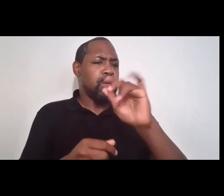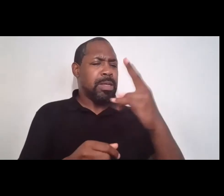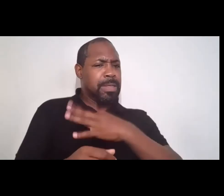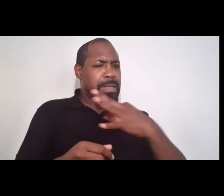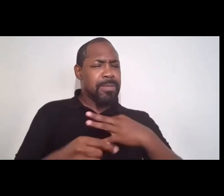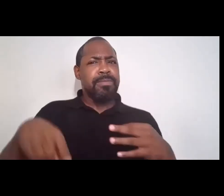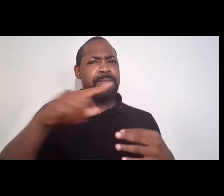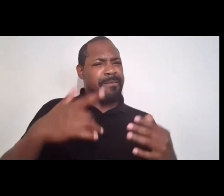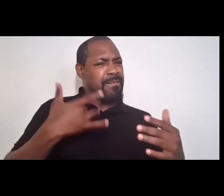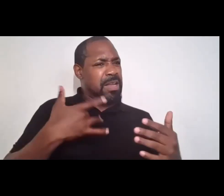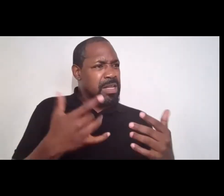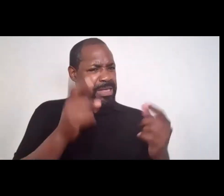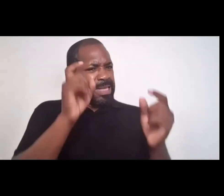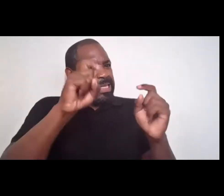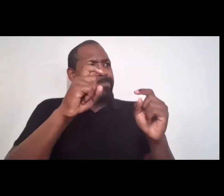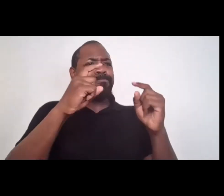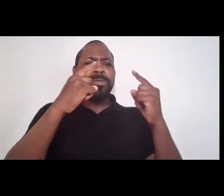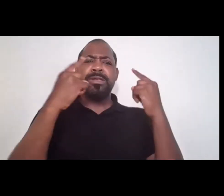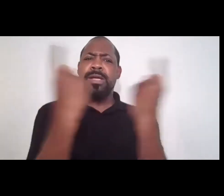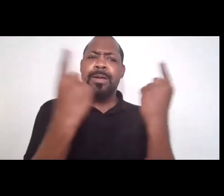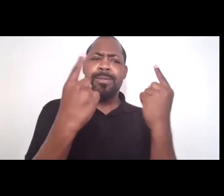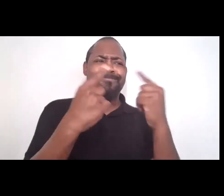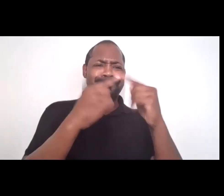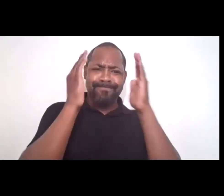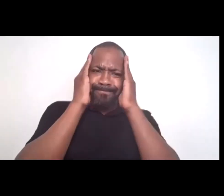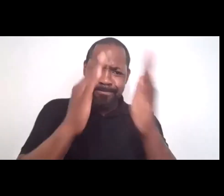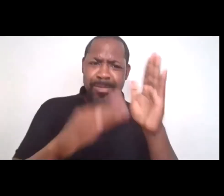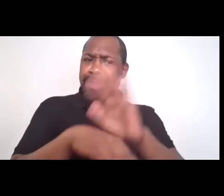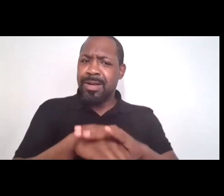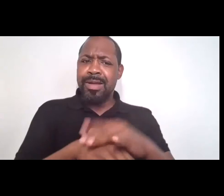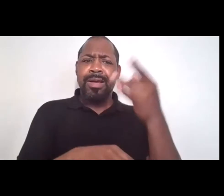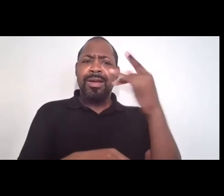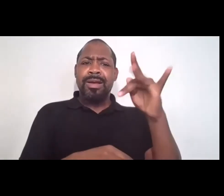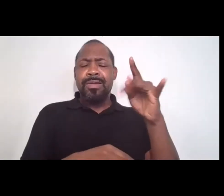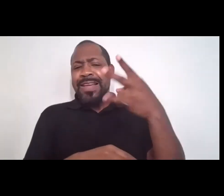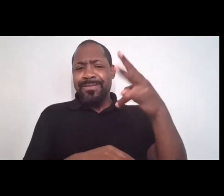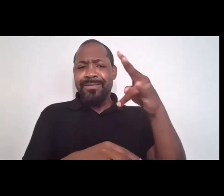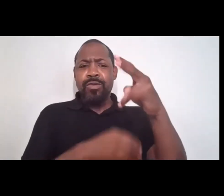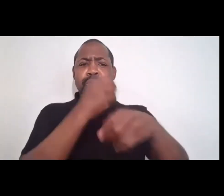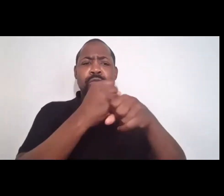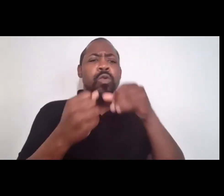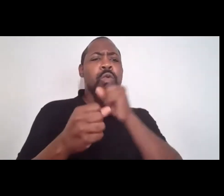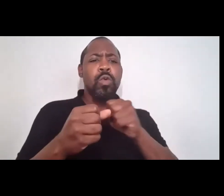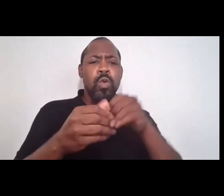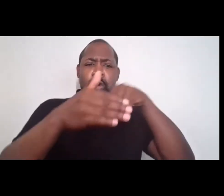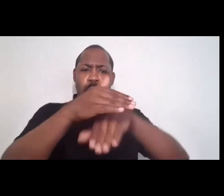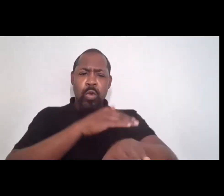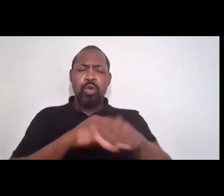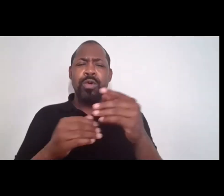after I met with the Rhode Island Commission staff, there seems to be some attention on the